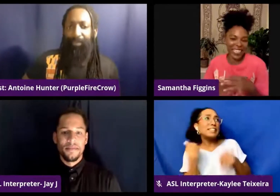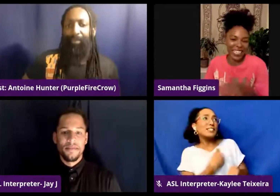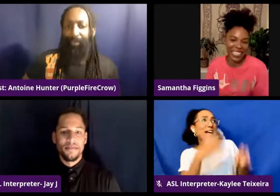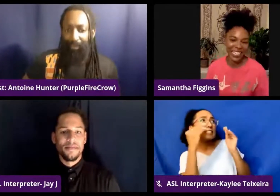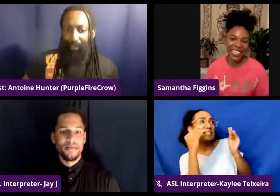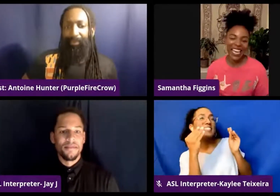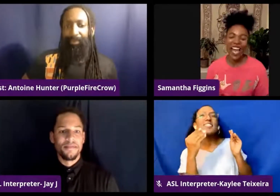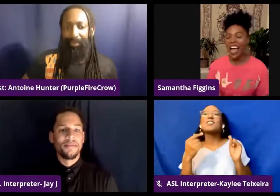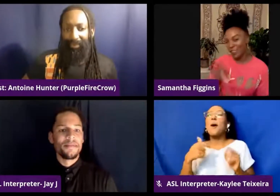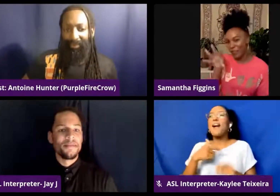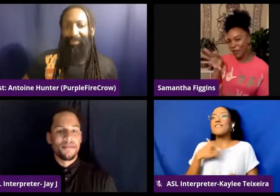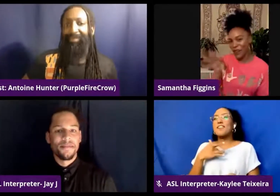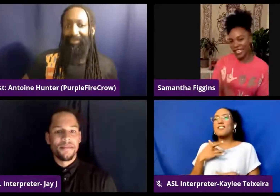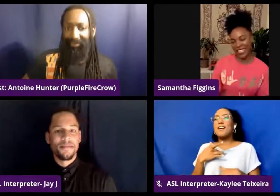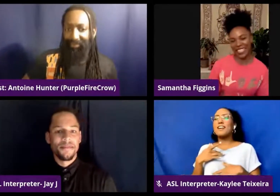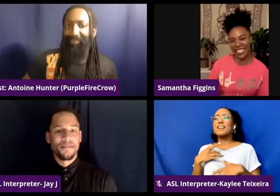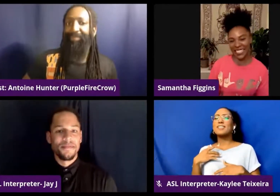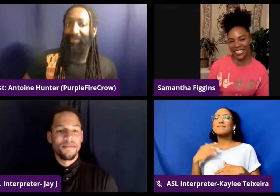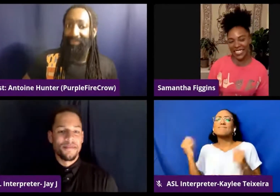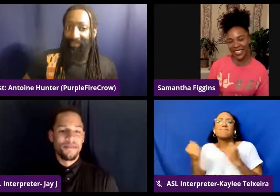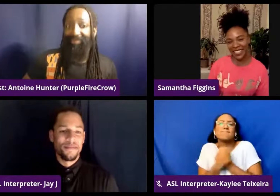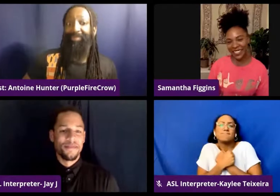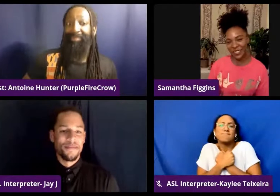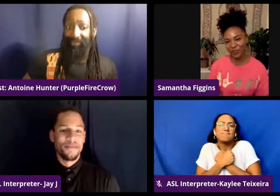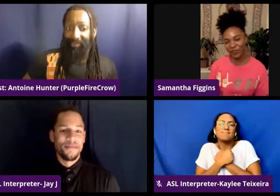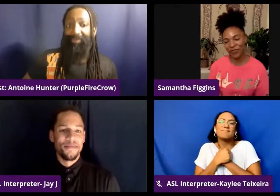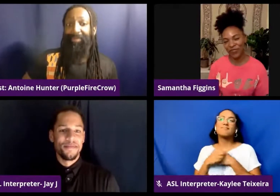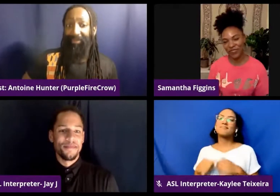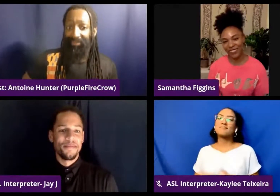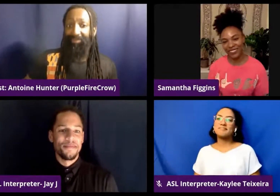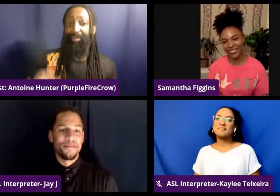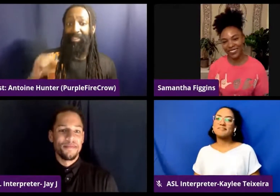loved. Those are my friends.